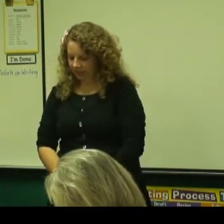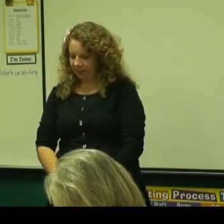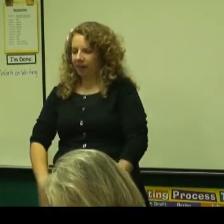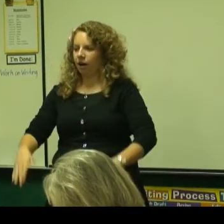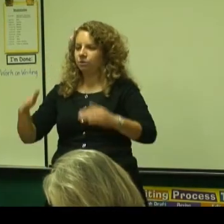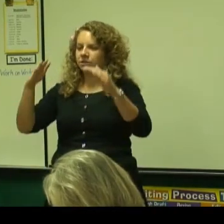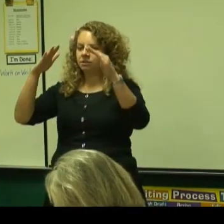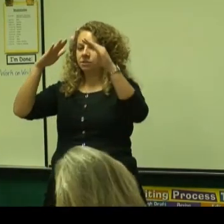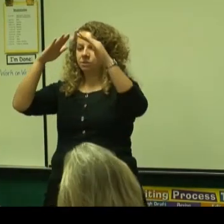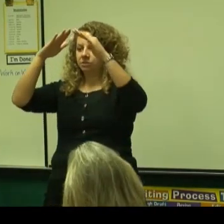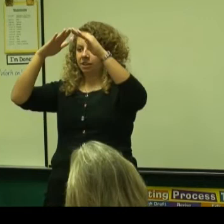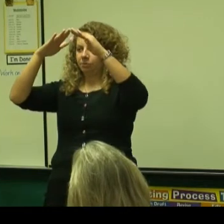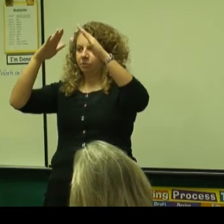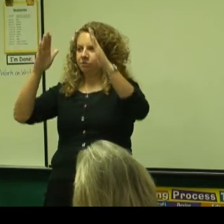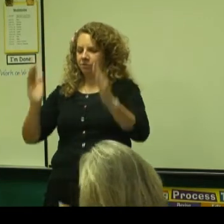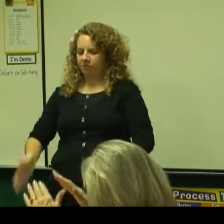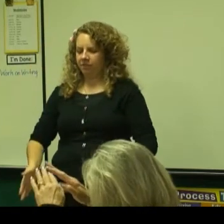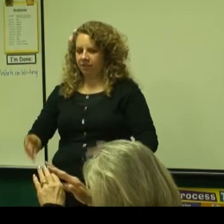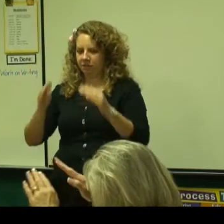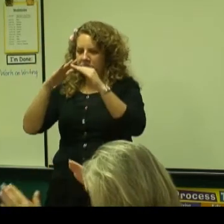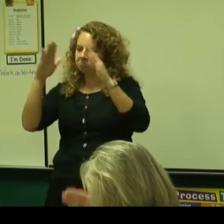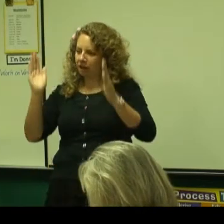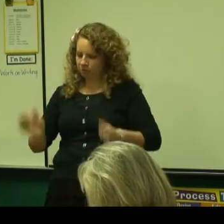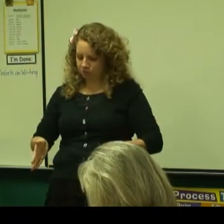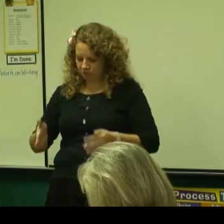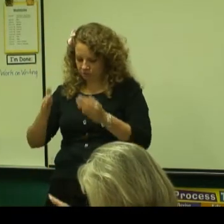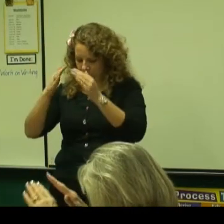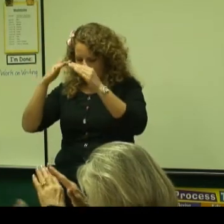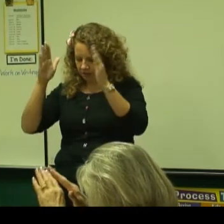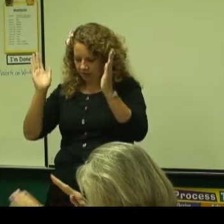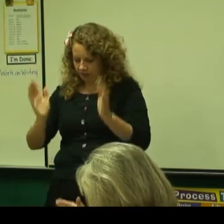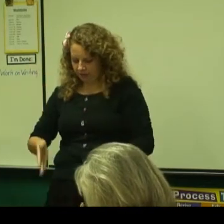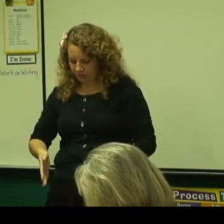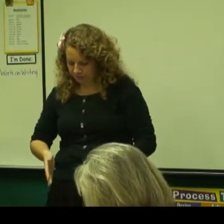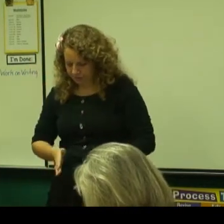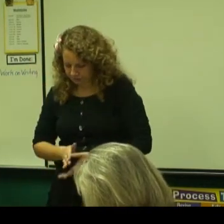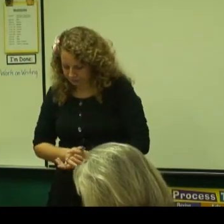Okay, house. So it's like a roof and down. House. House.